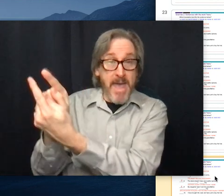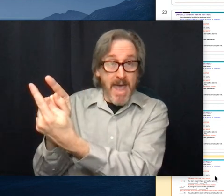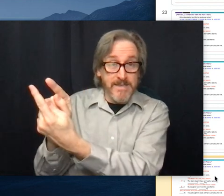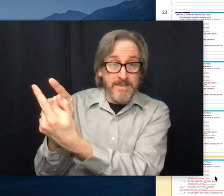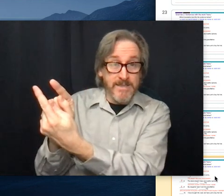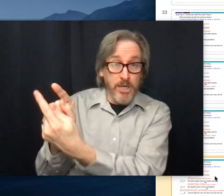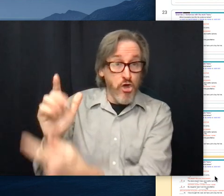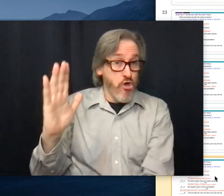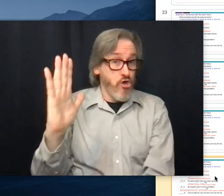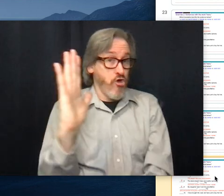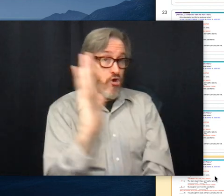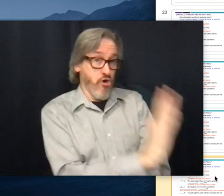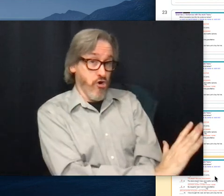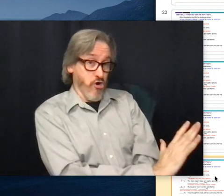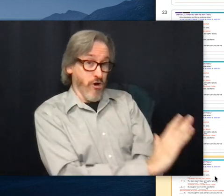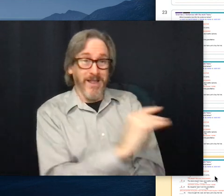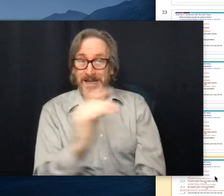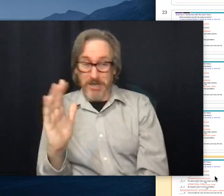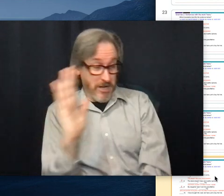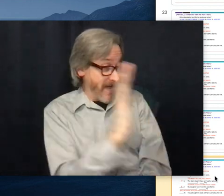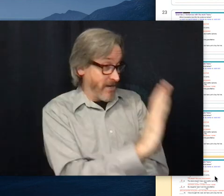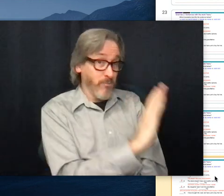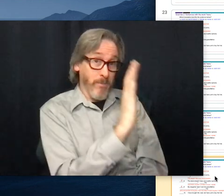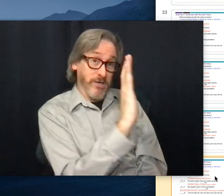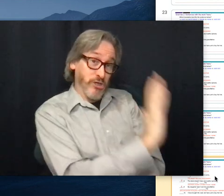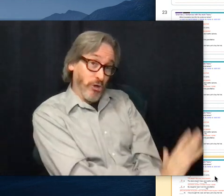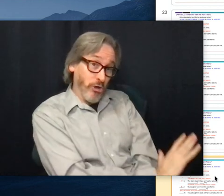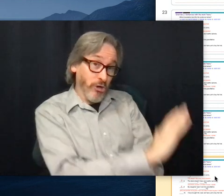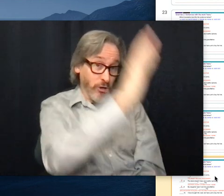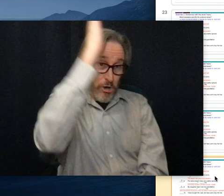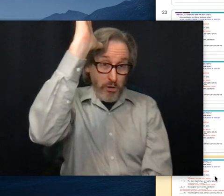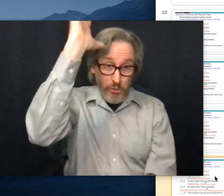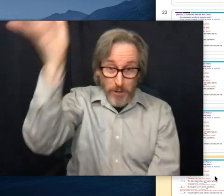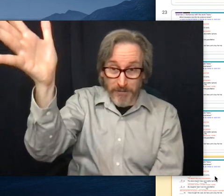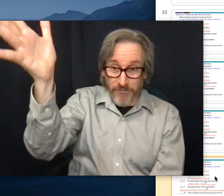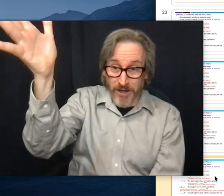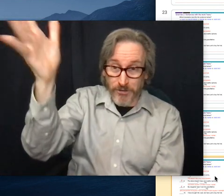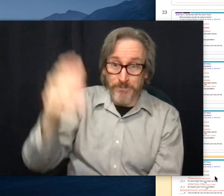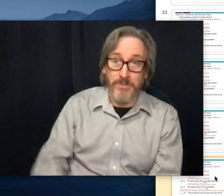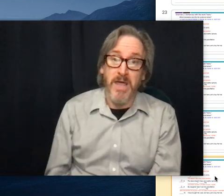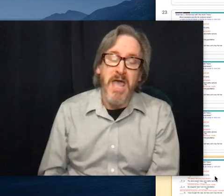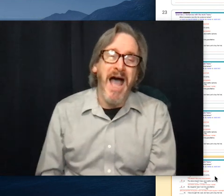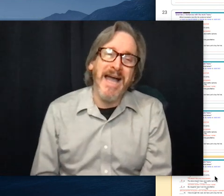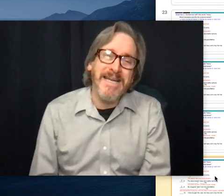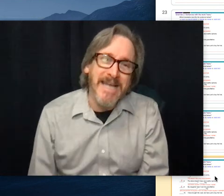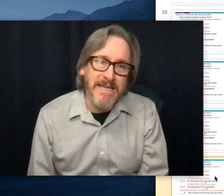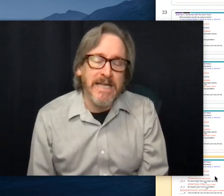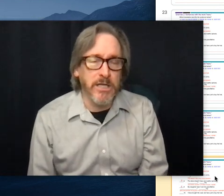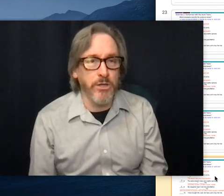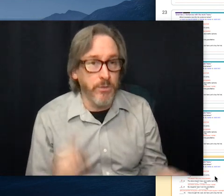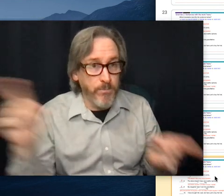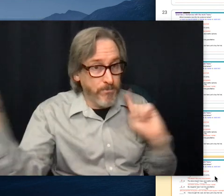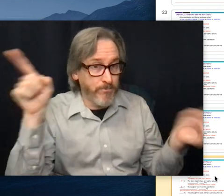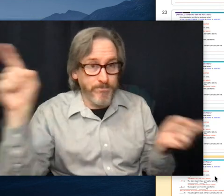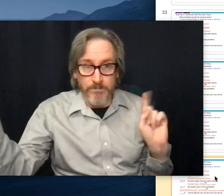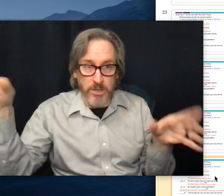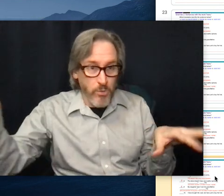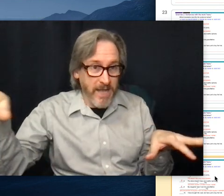yet met her. Again, remember, it's her grandfather. I tend to